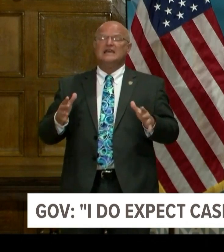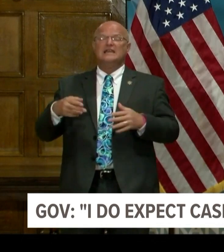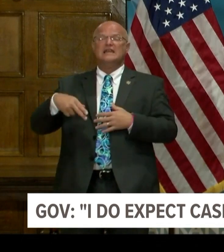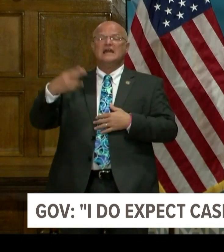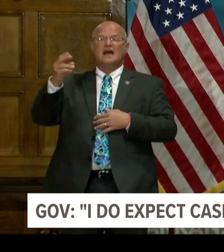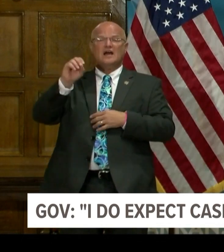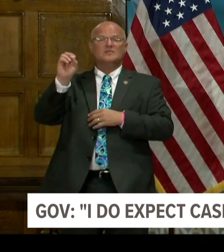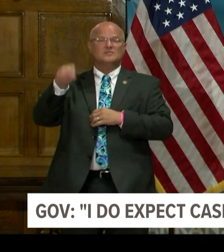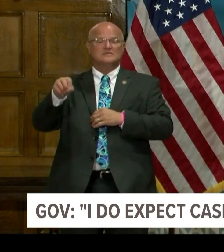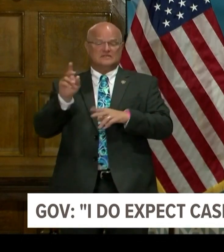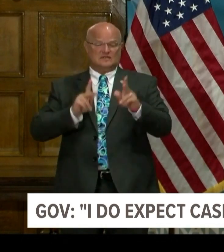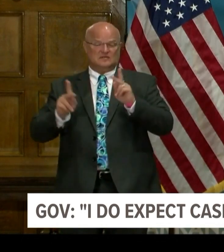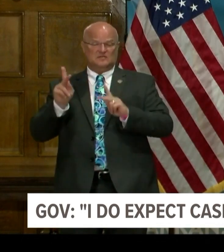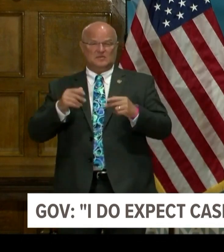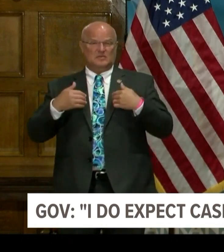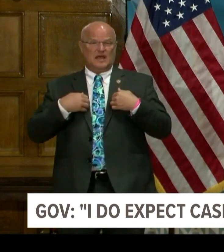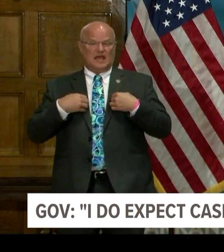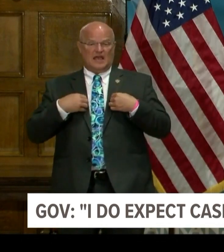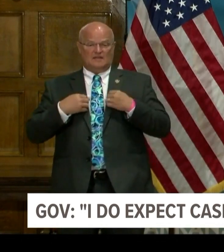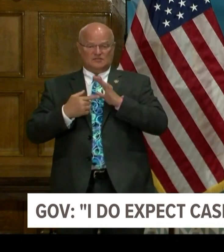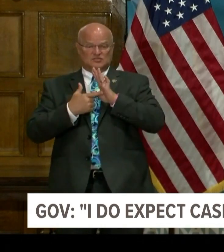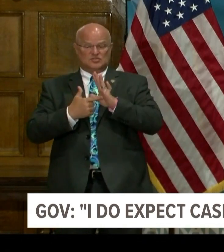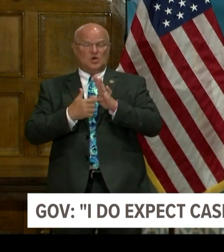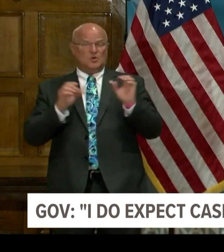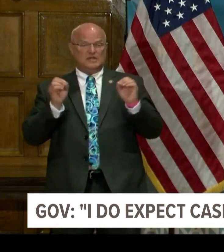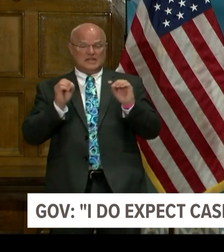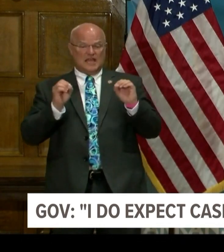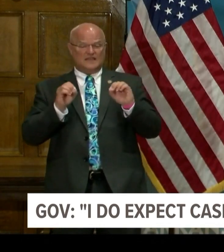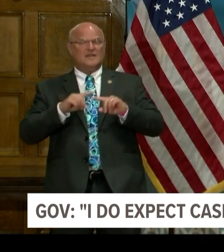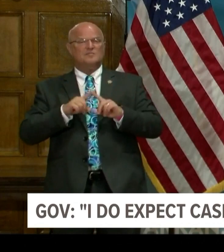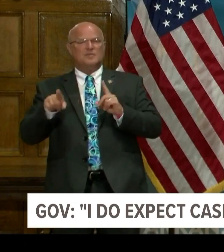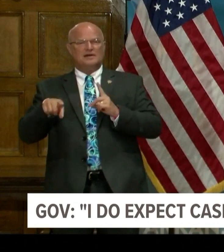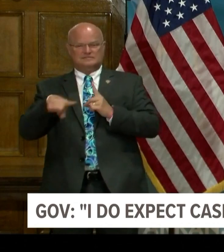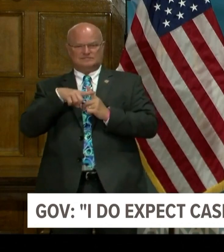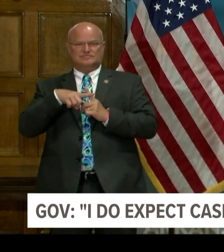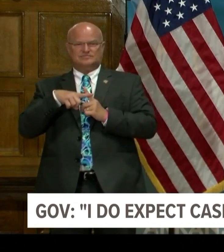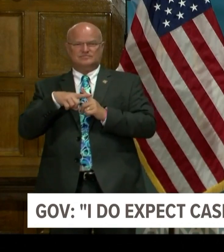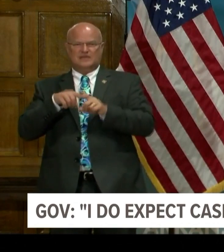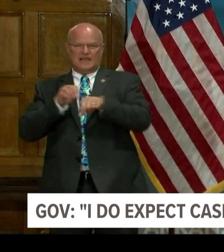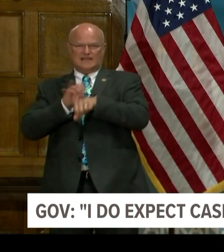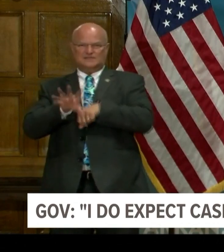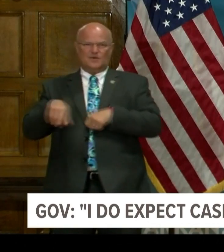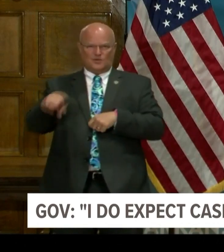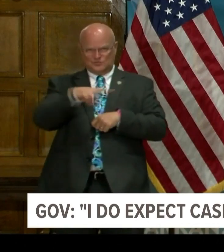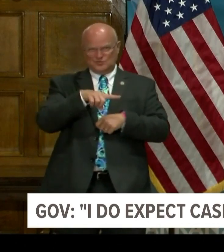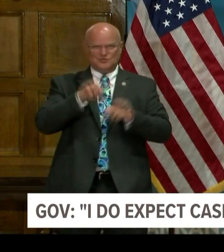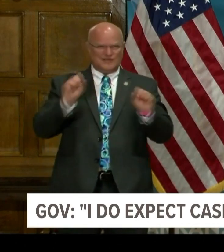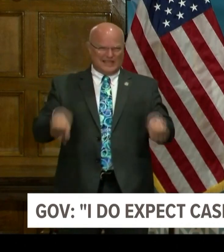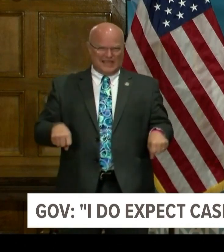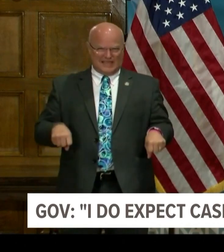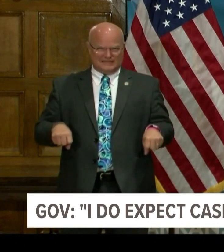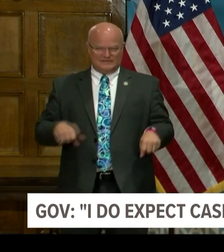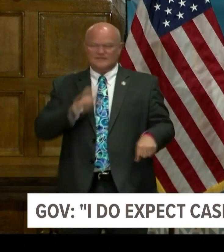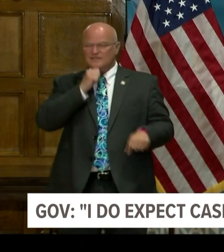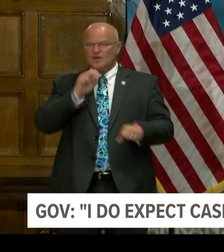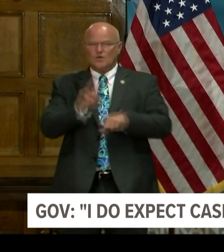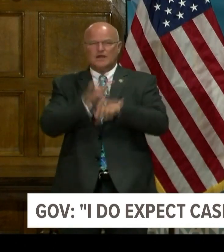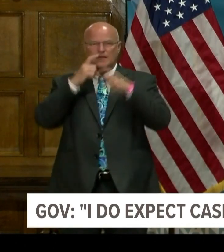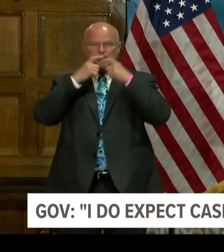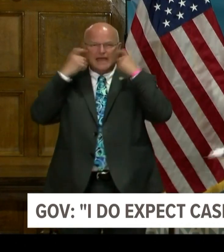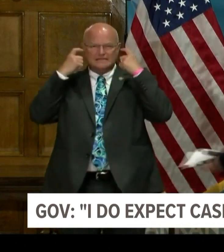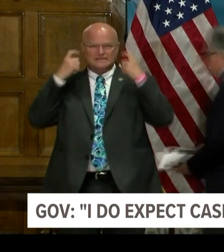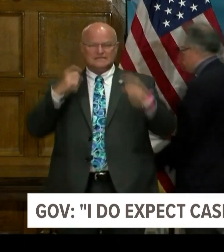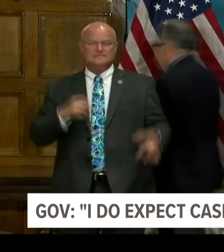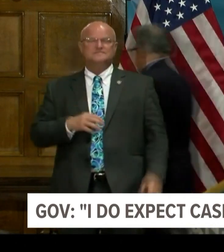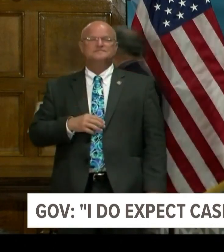high percentage of individuals that have no symptoms whatsoever and can expose you if they're not wearing a mask.